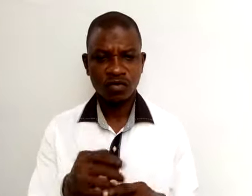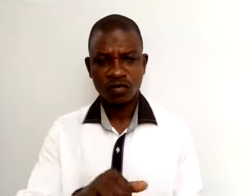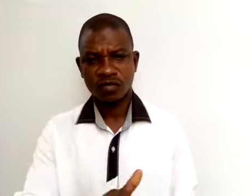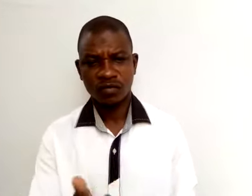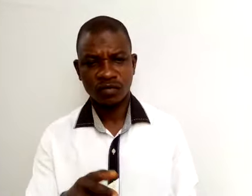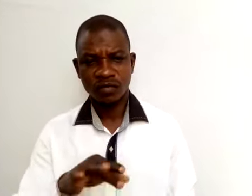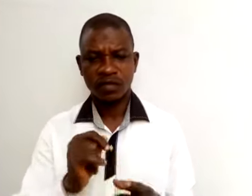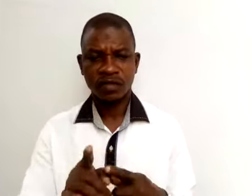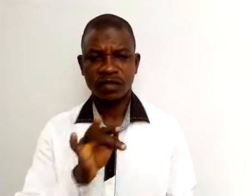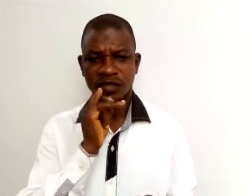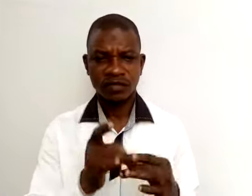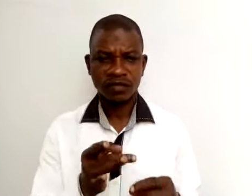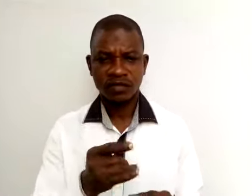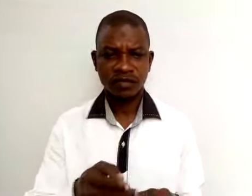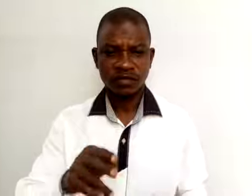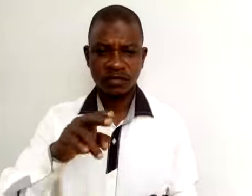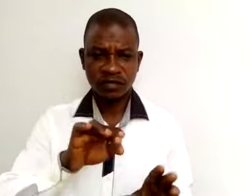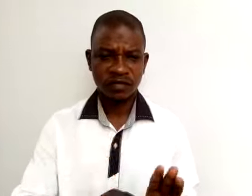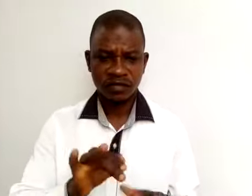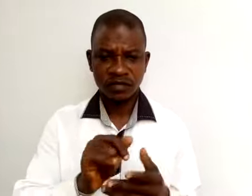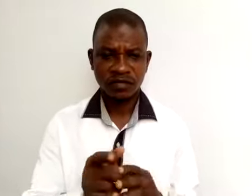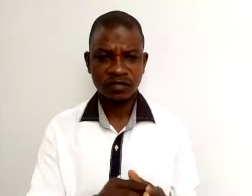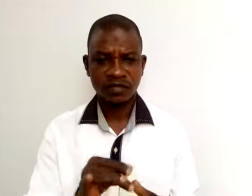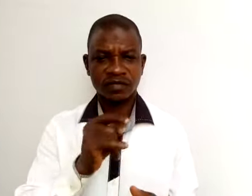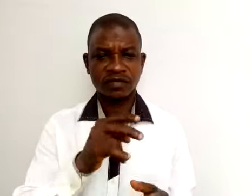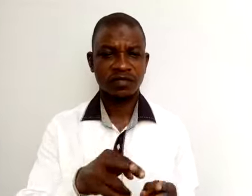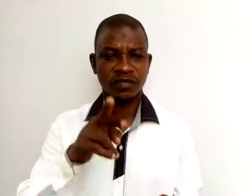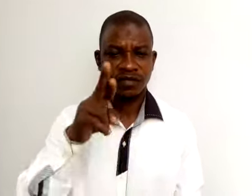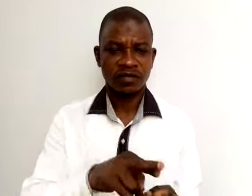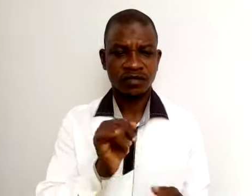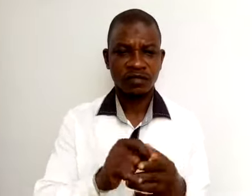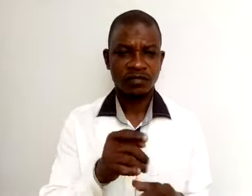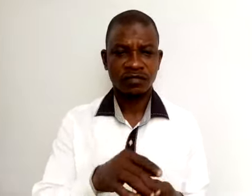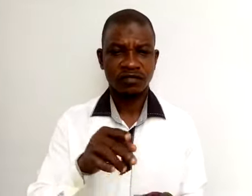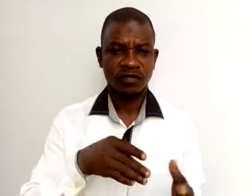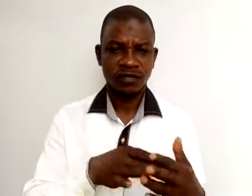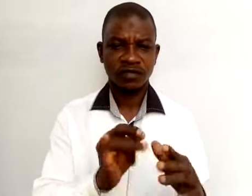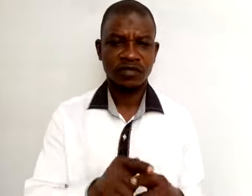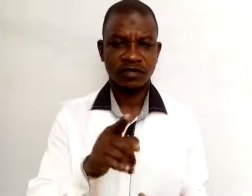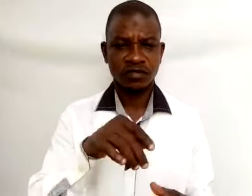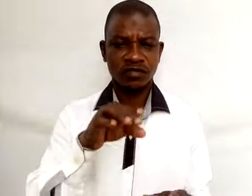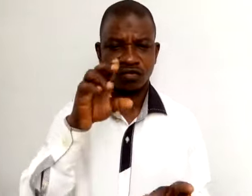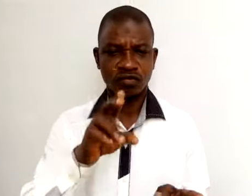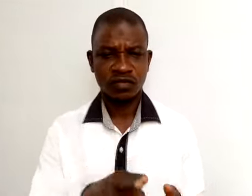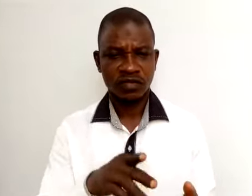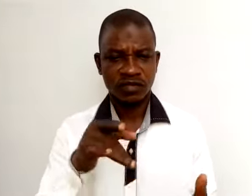hand, a decrease in taste will lead to decrease in demand.